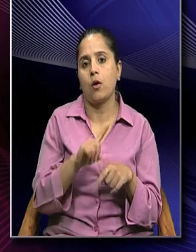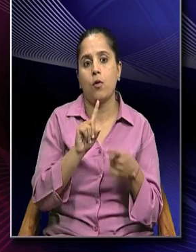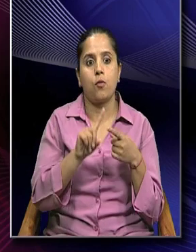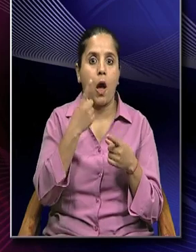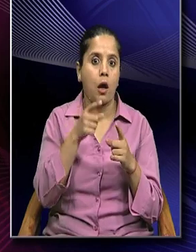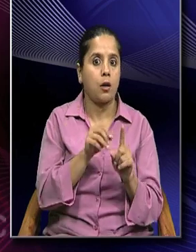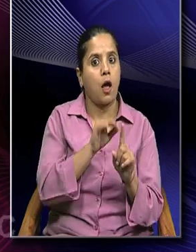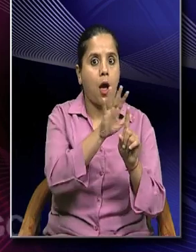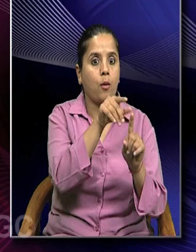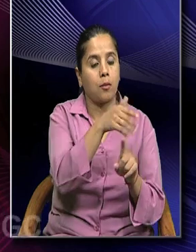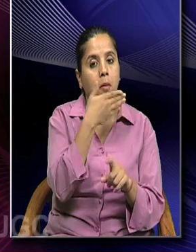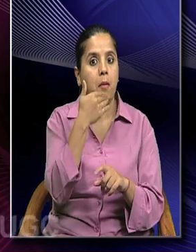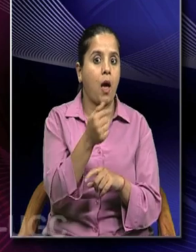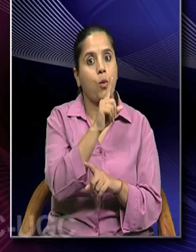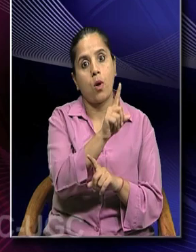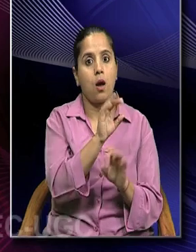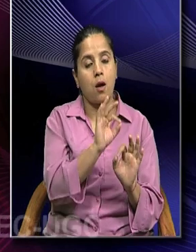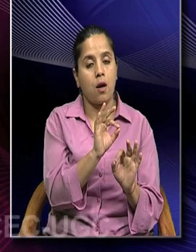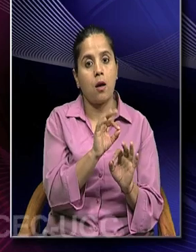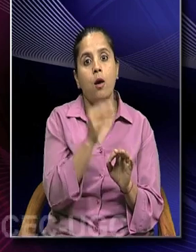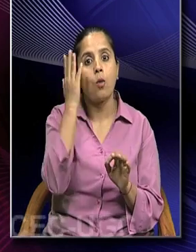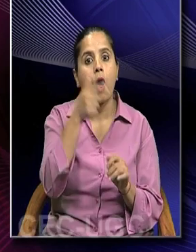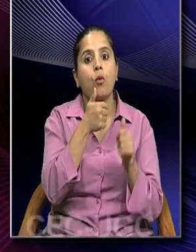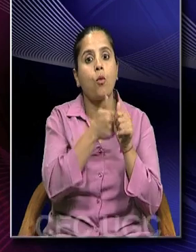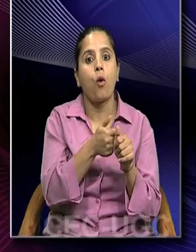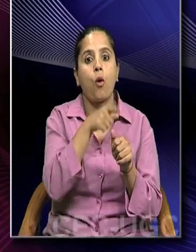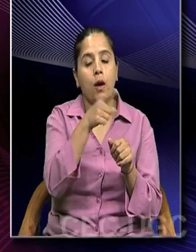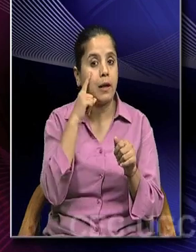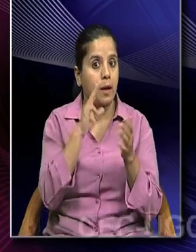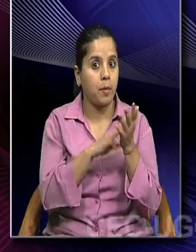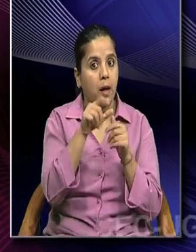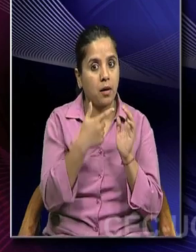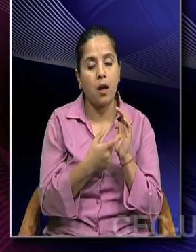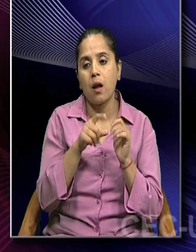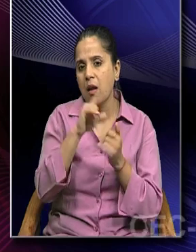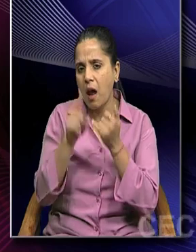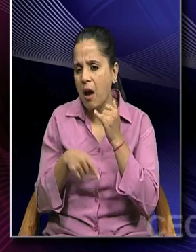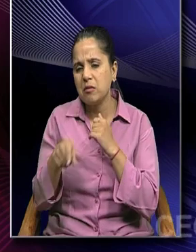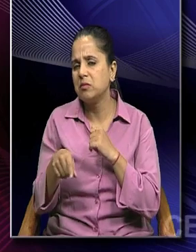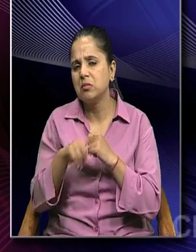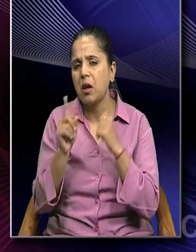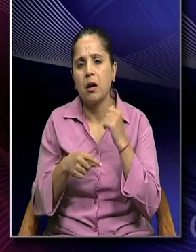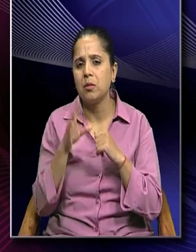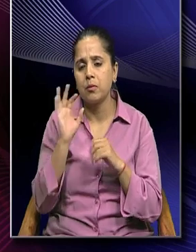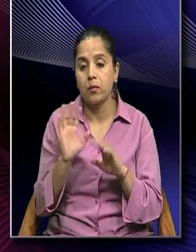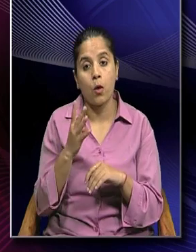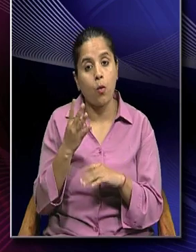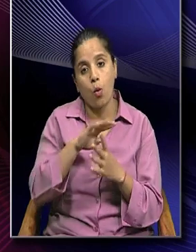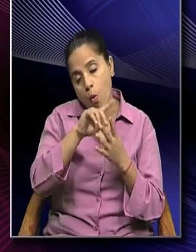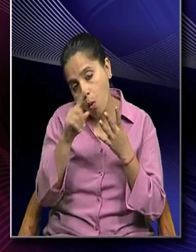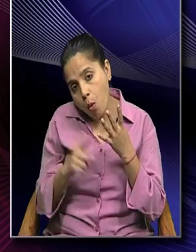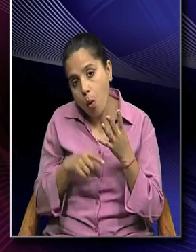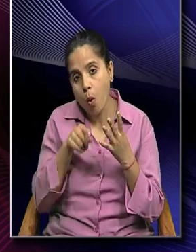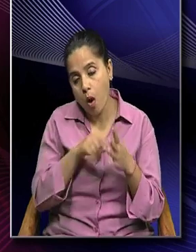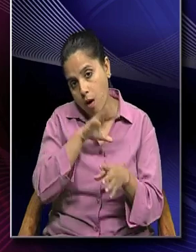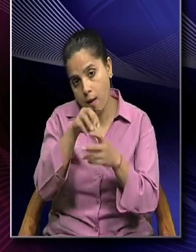is the best one because it is following empirical approach and last one is not significant. All four are